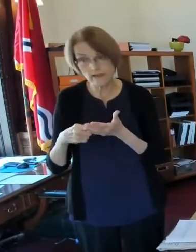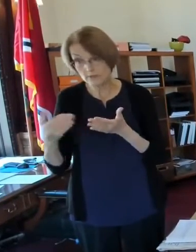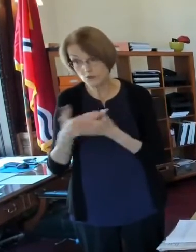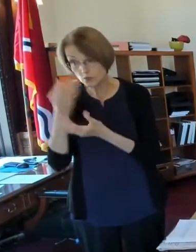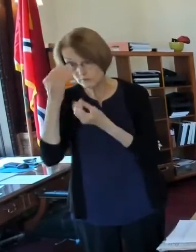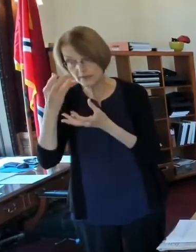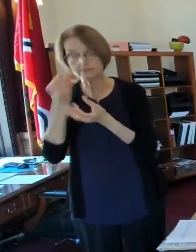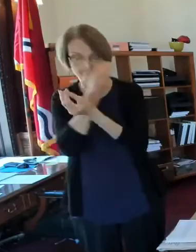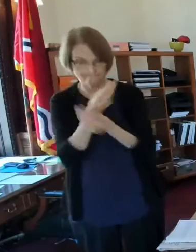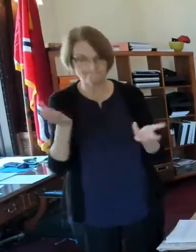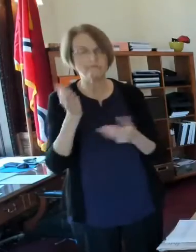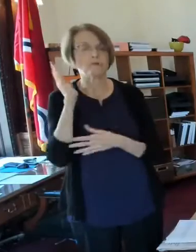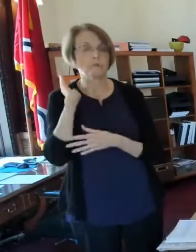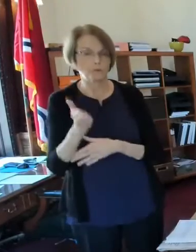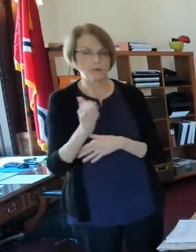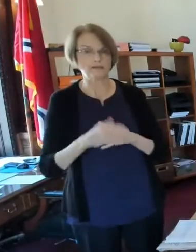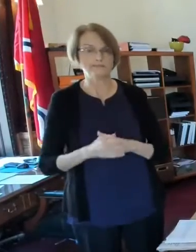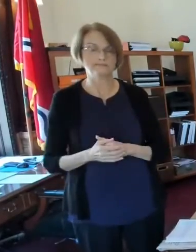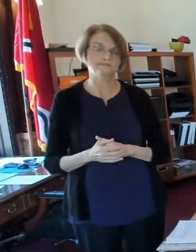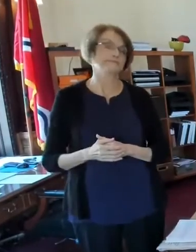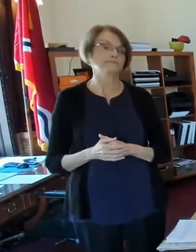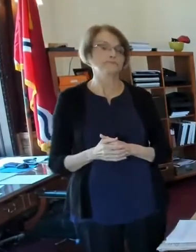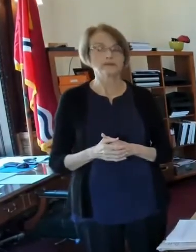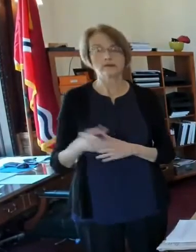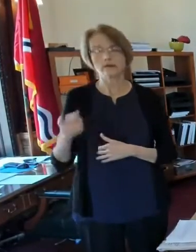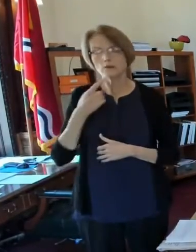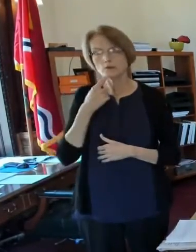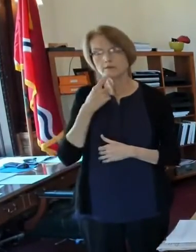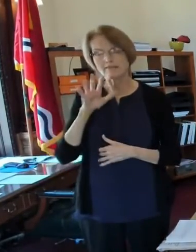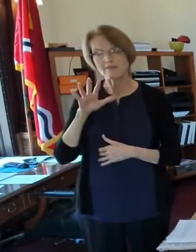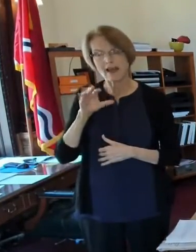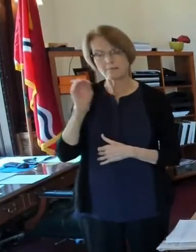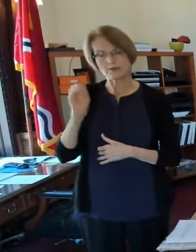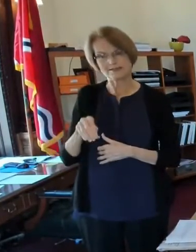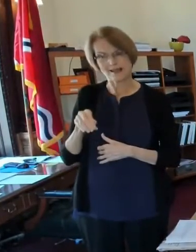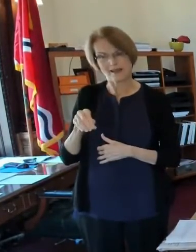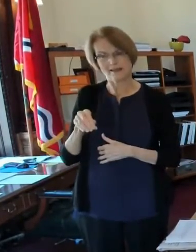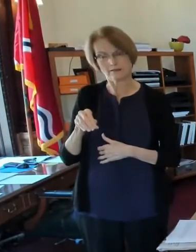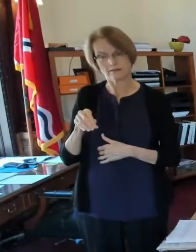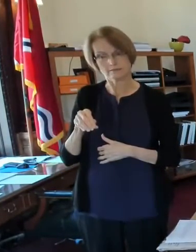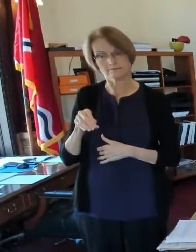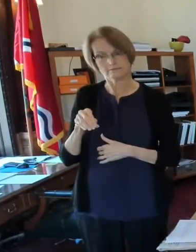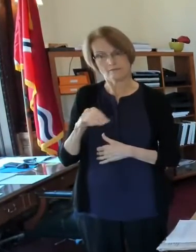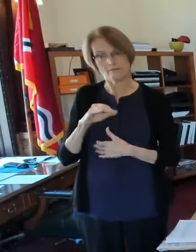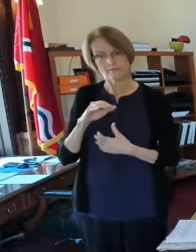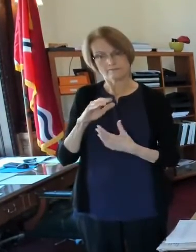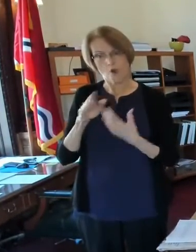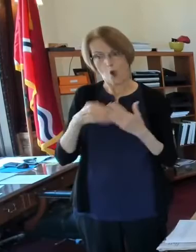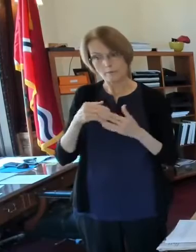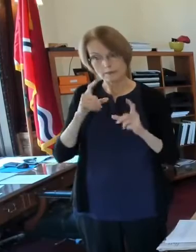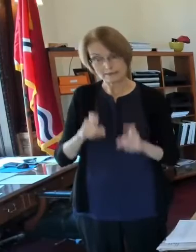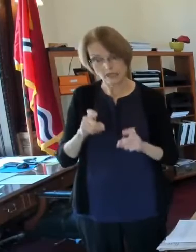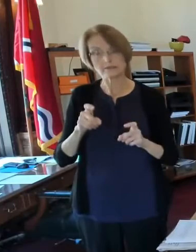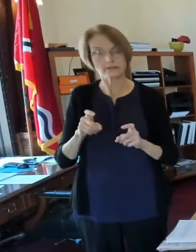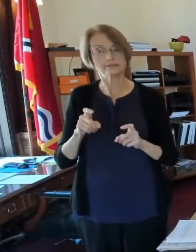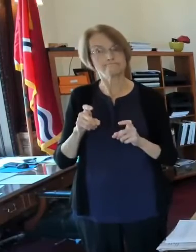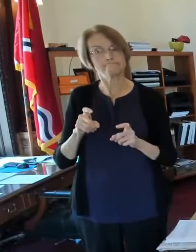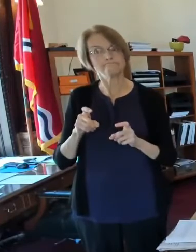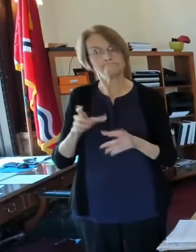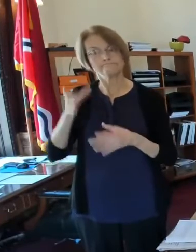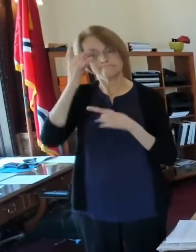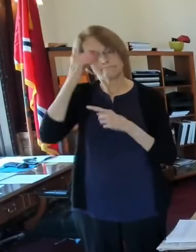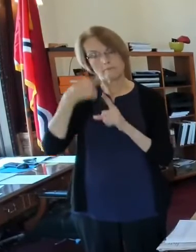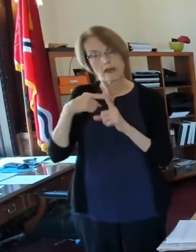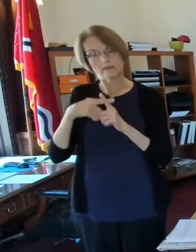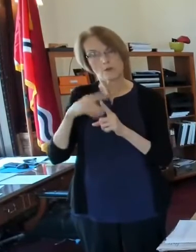report, we'll certainly report that. You mentioned the 5% positivity rate. Why is that a good benchmark for the